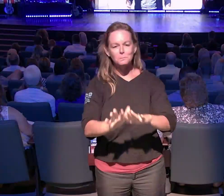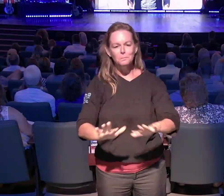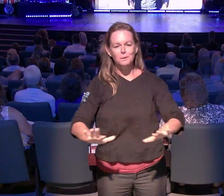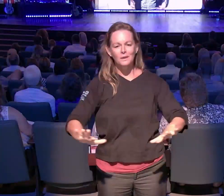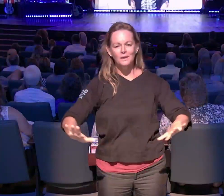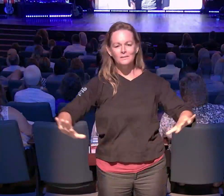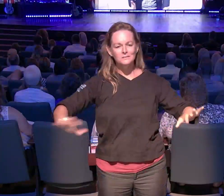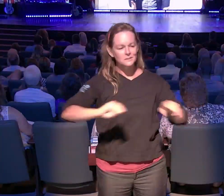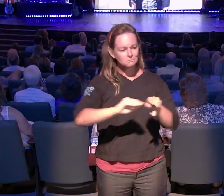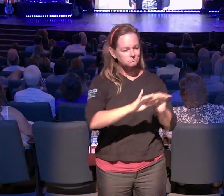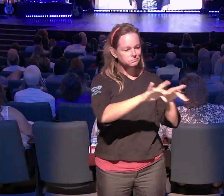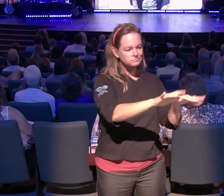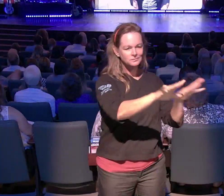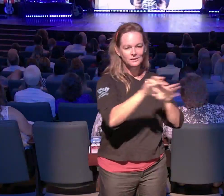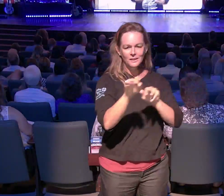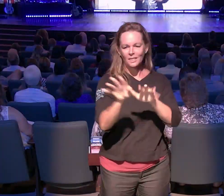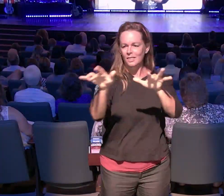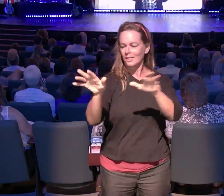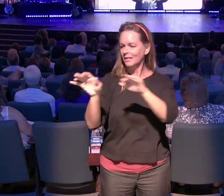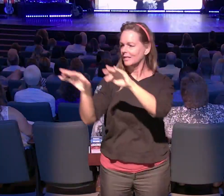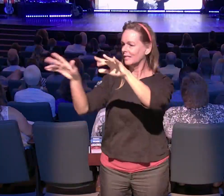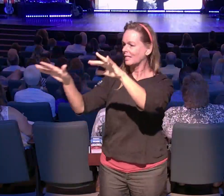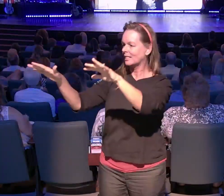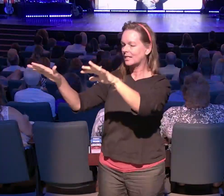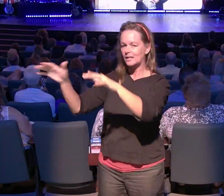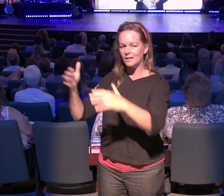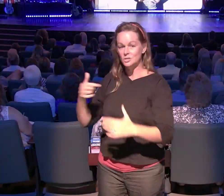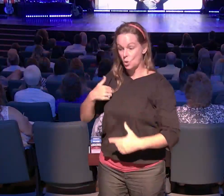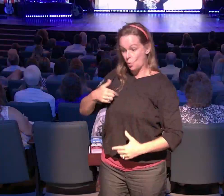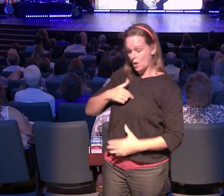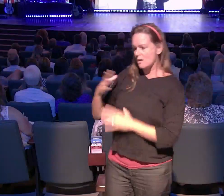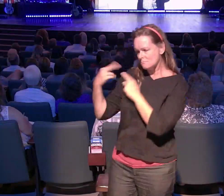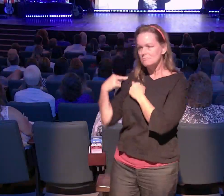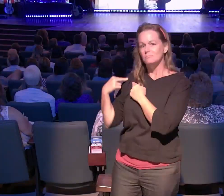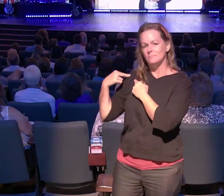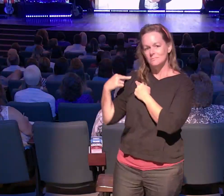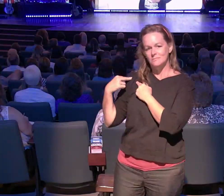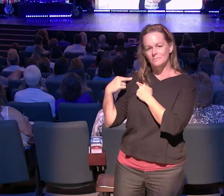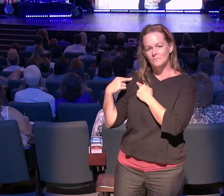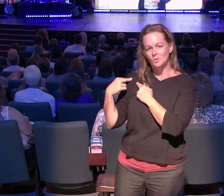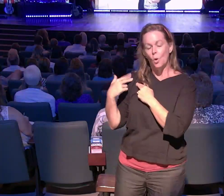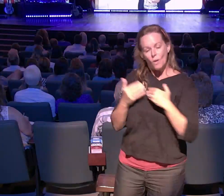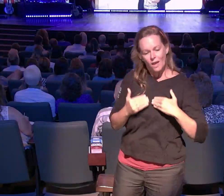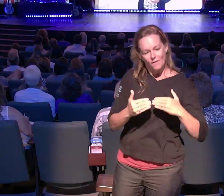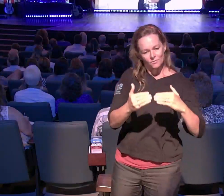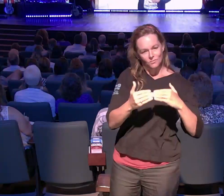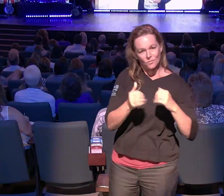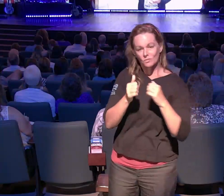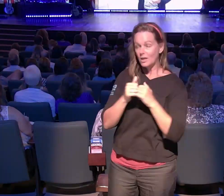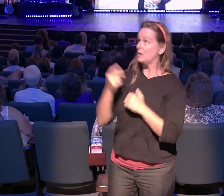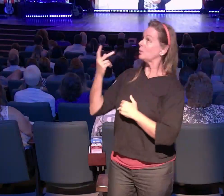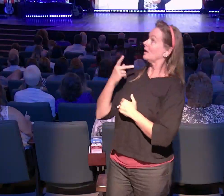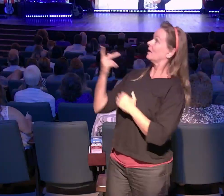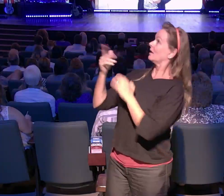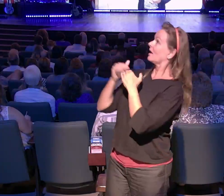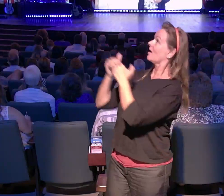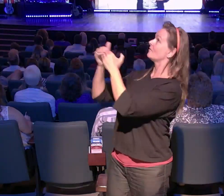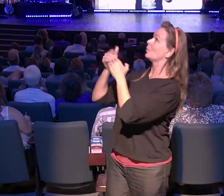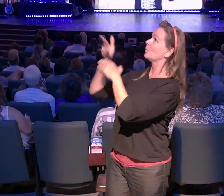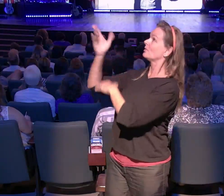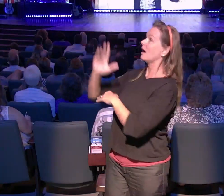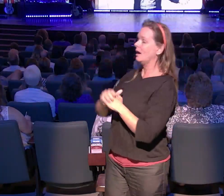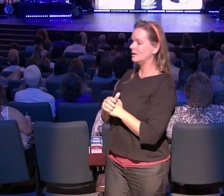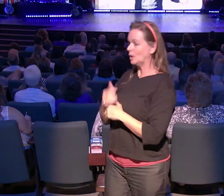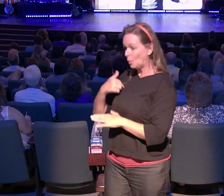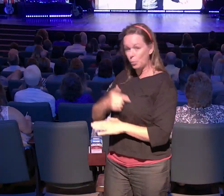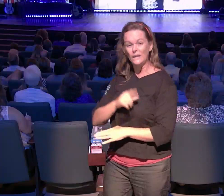God will work through them so that we as a people can live in godliness, which means in right relationship with God and in reverence for God, and that